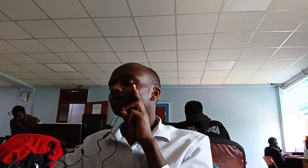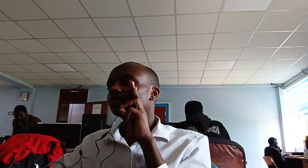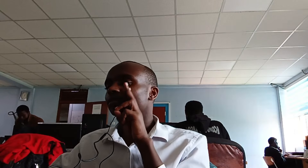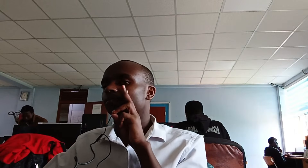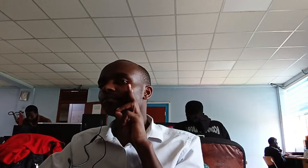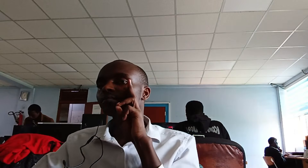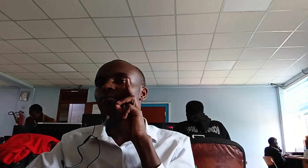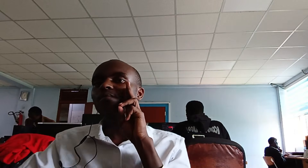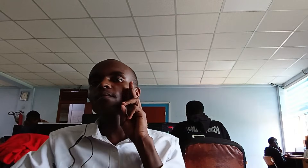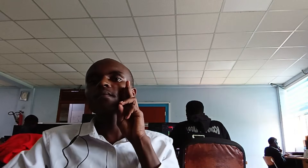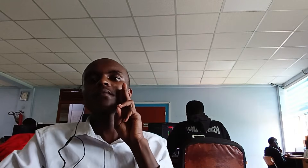uncle,